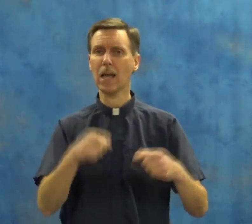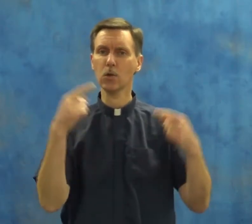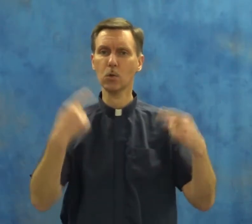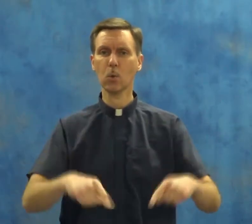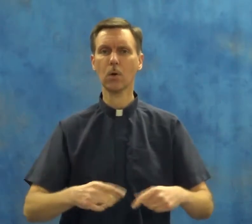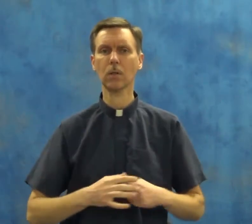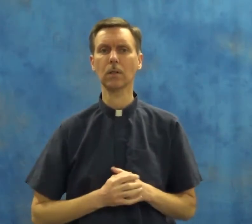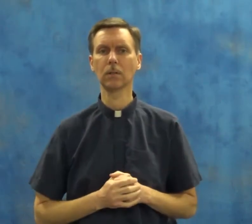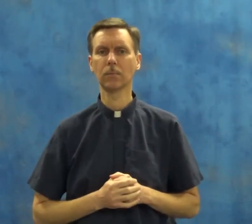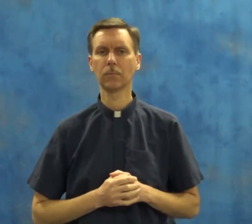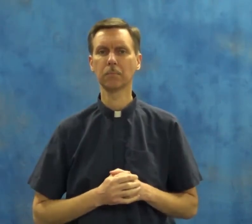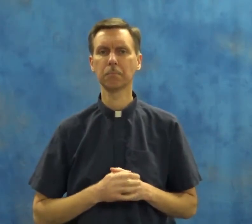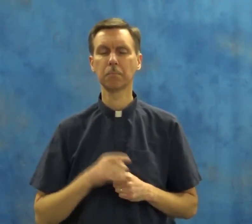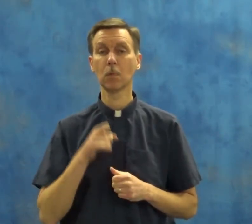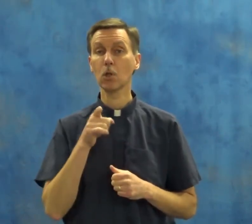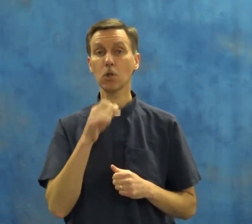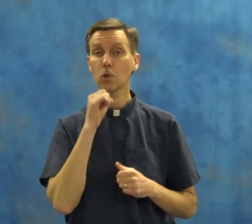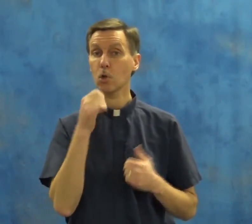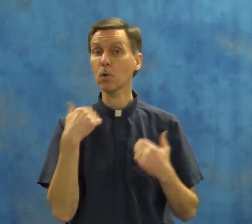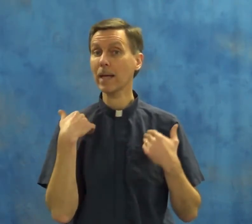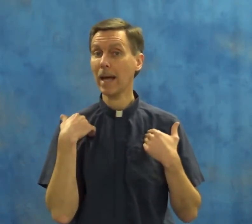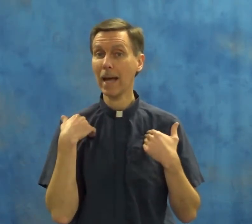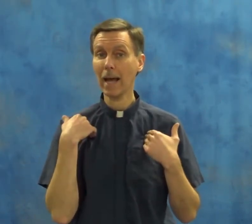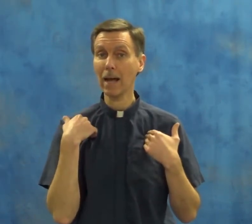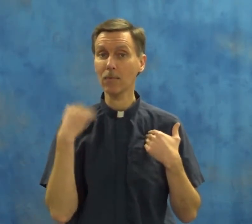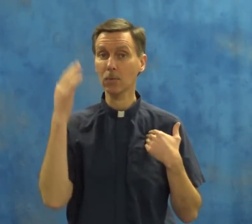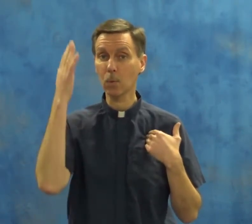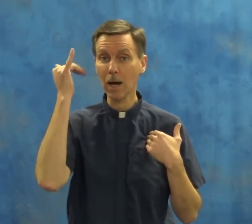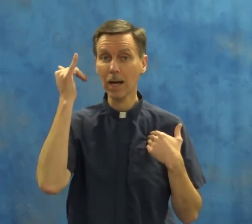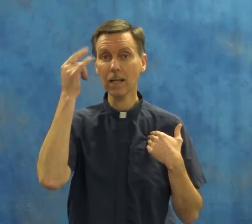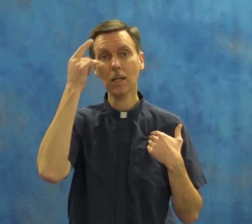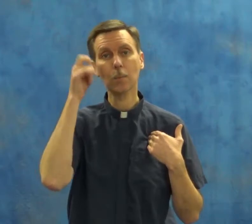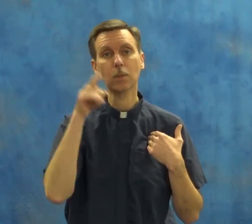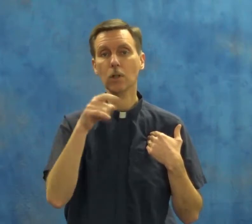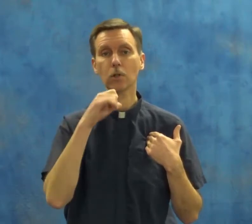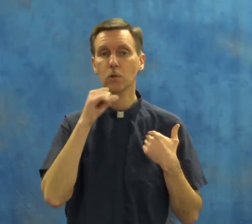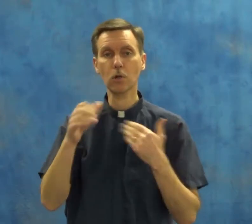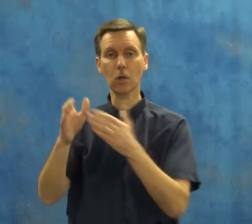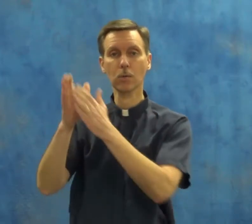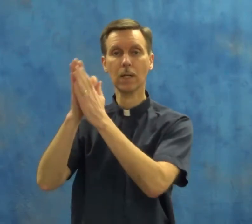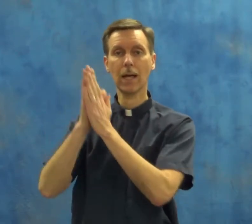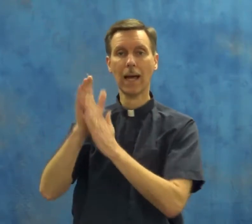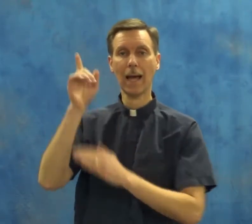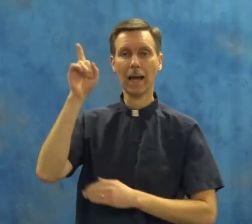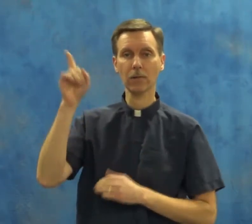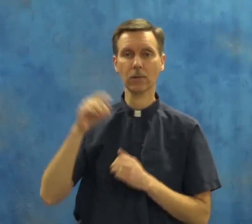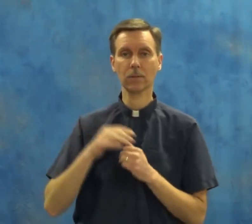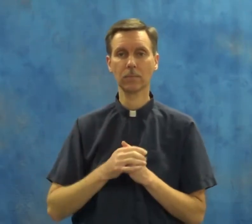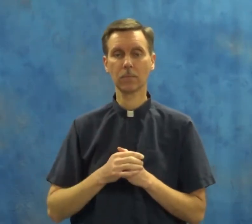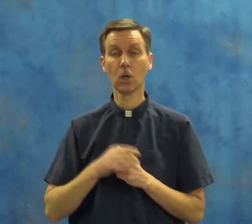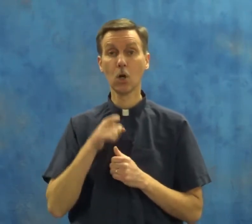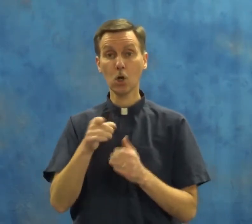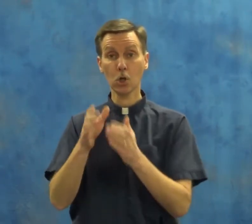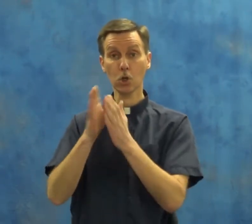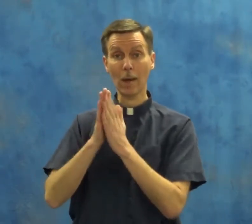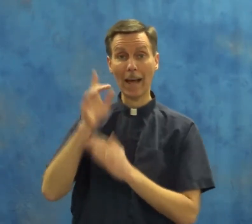you quarrel. You don't have. Why? Because you don't ask. You